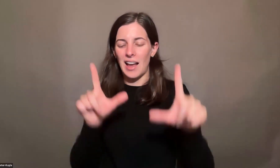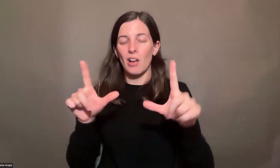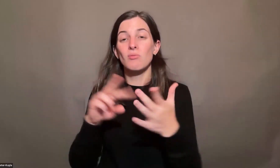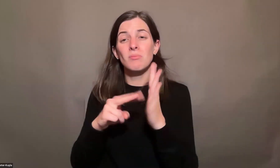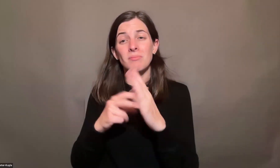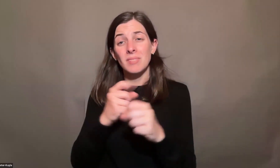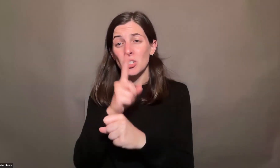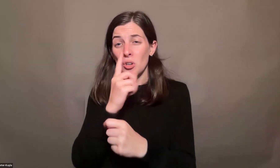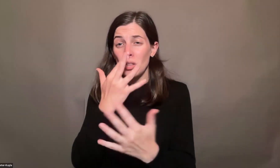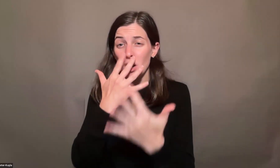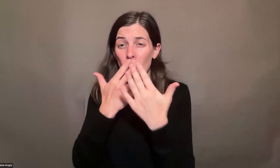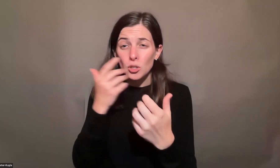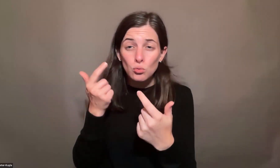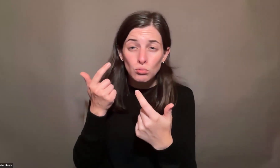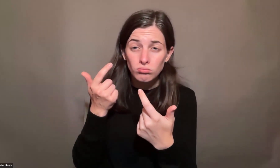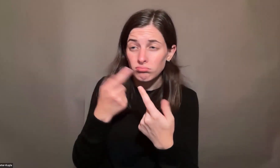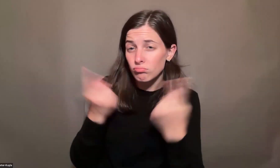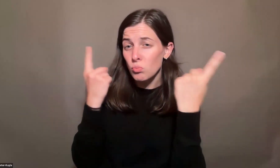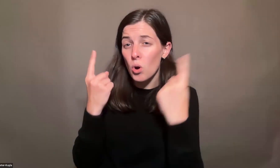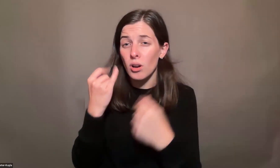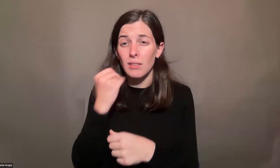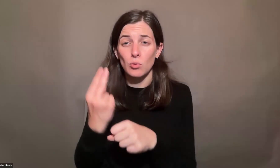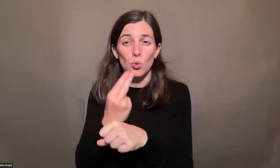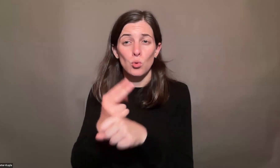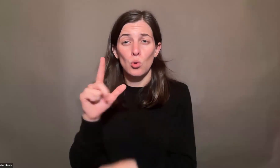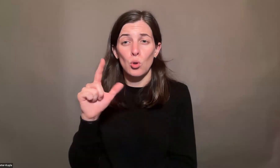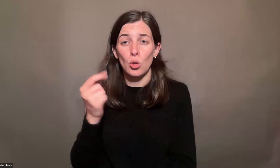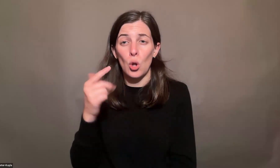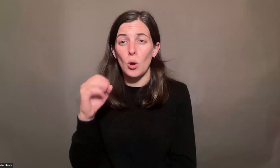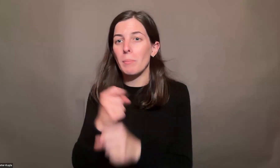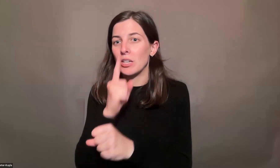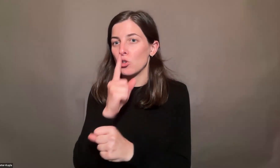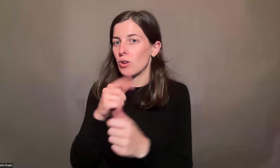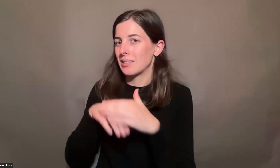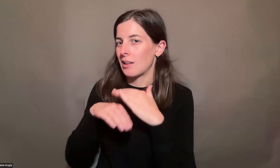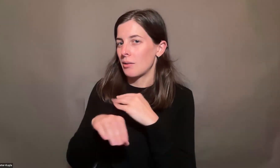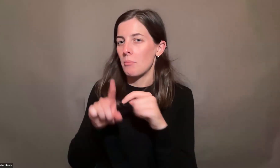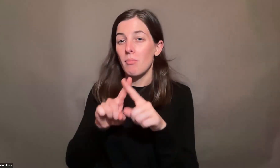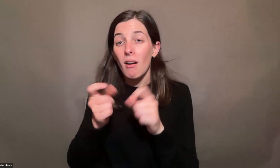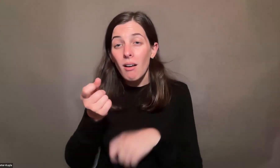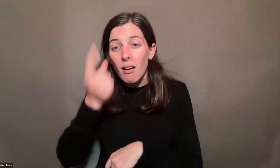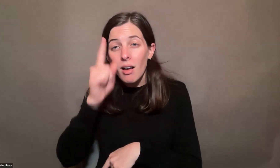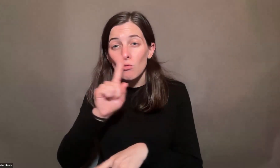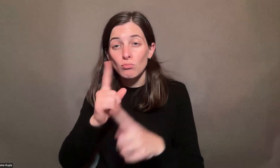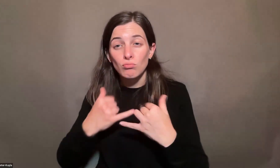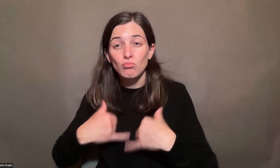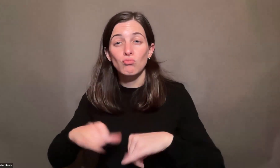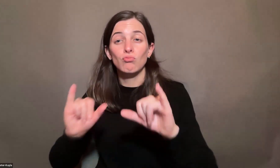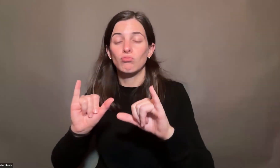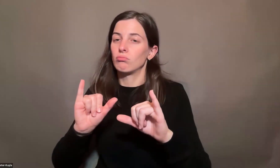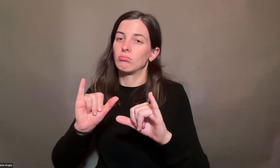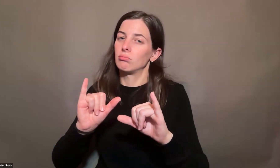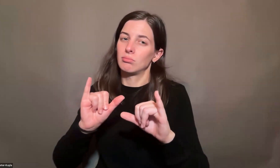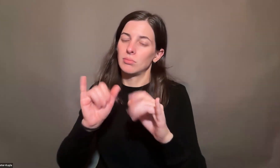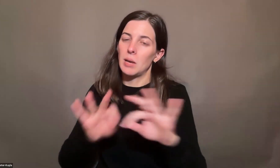you're using any kind of logos or anything, they are also accessible, but it's really, really important to make sure that you do use that within your